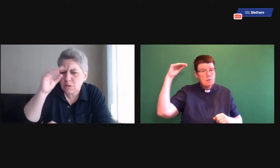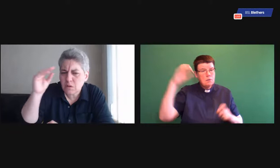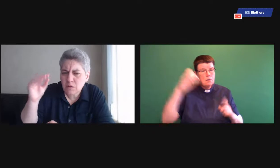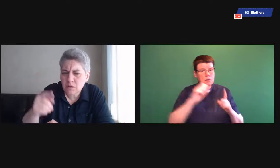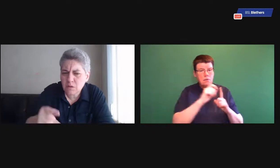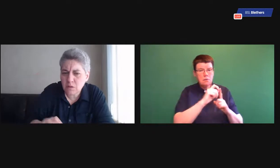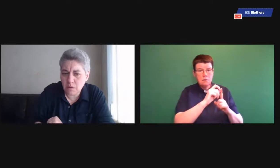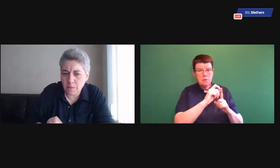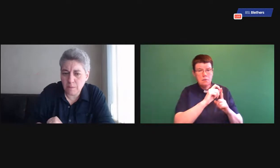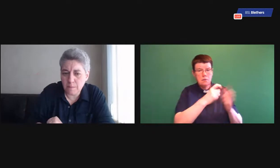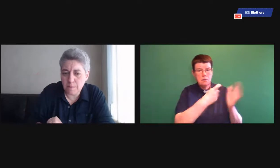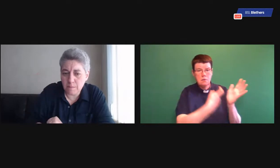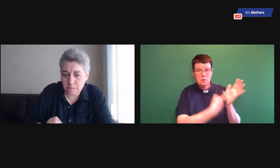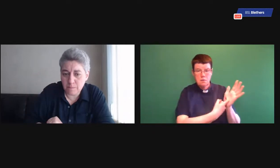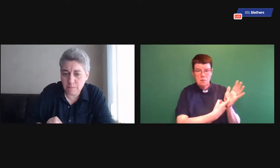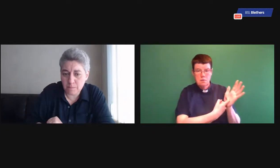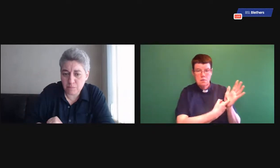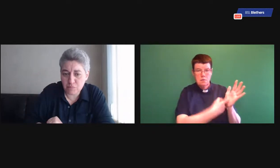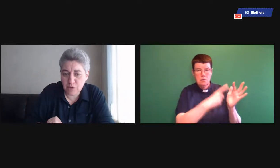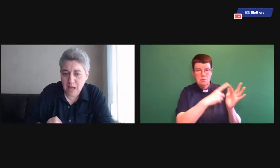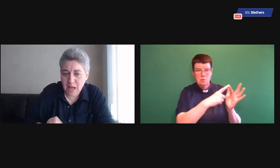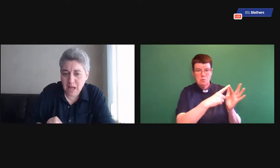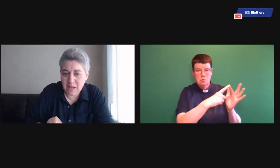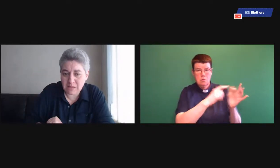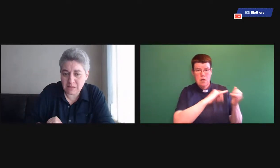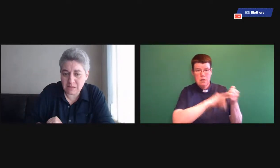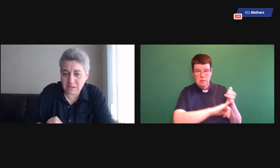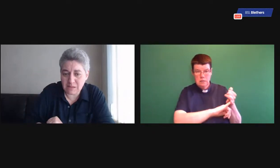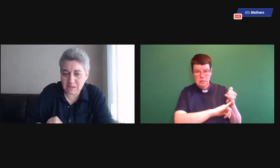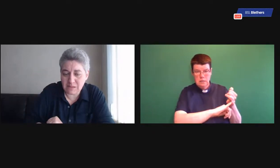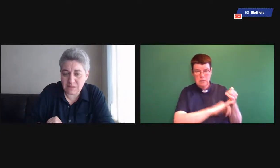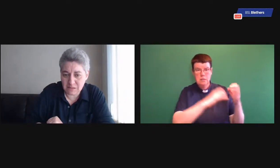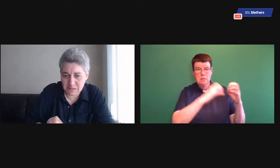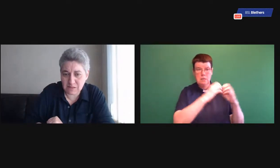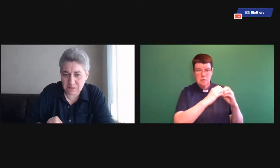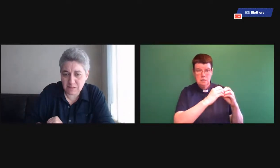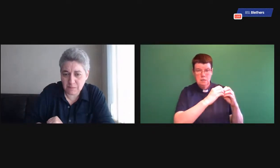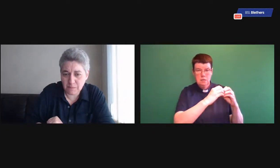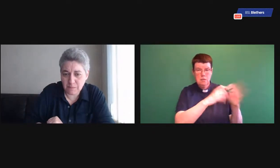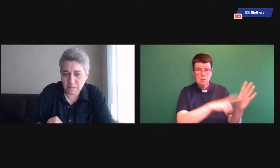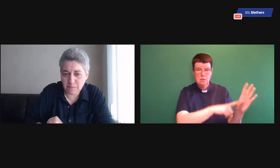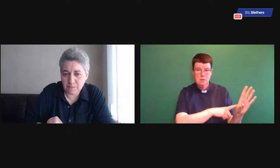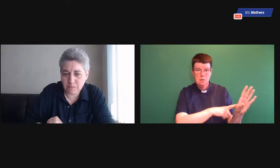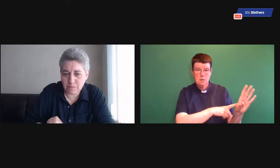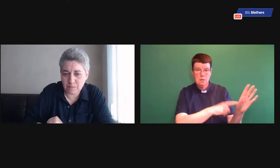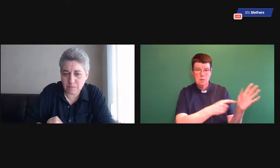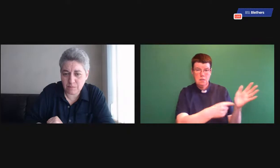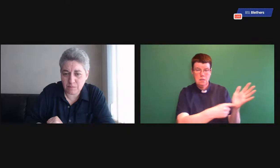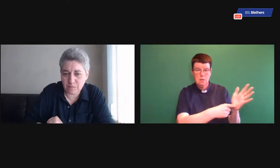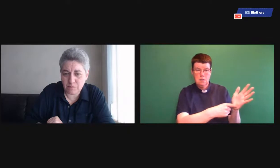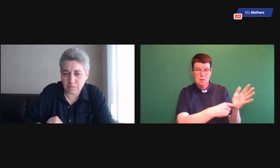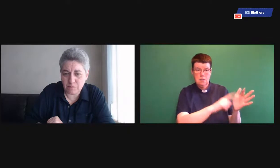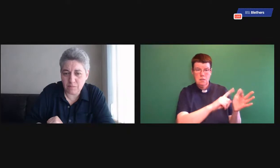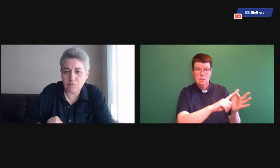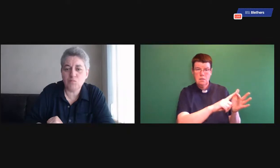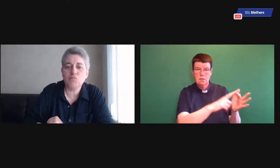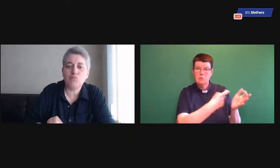Church of Scotland, the Presbyterian part of the Church of Scotland, I'll just spell that for you.